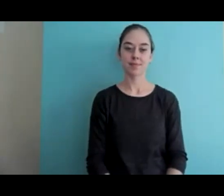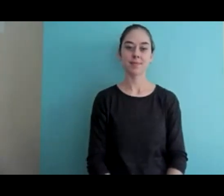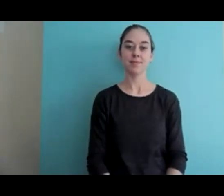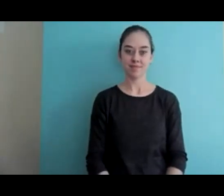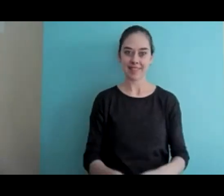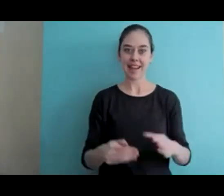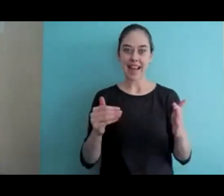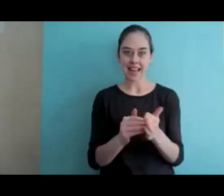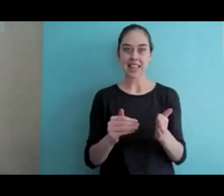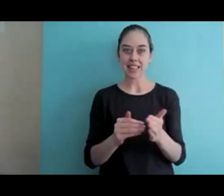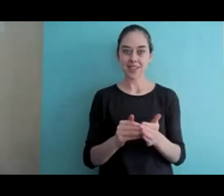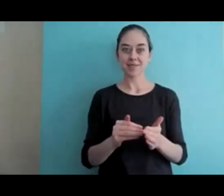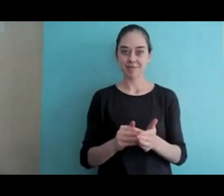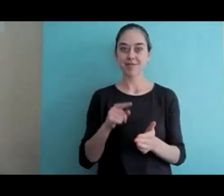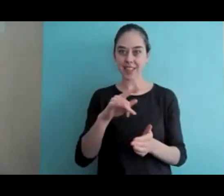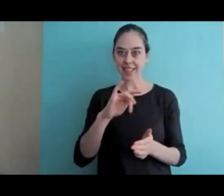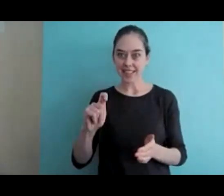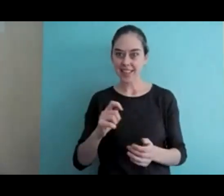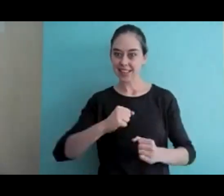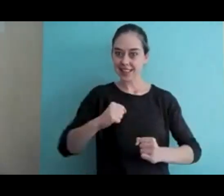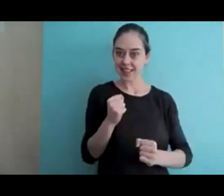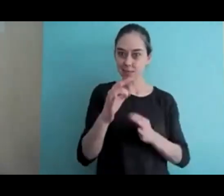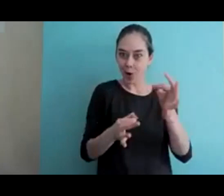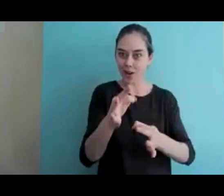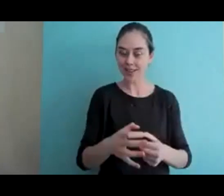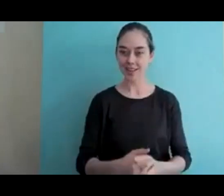Yes. That's it. Keep it going.